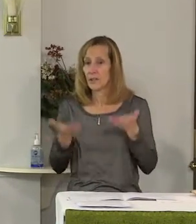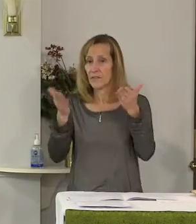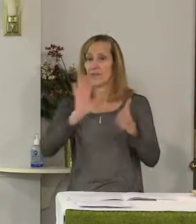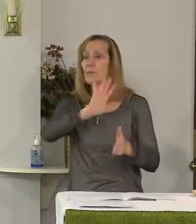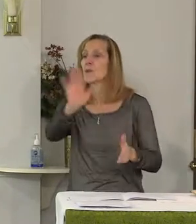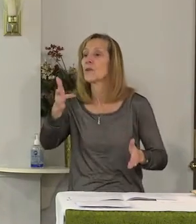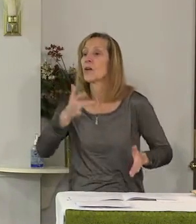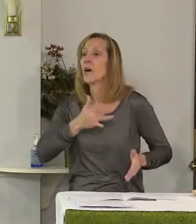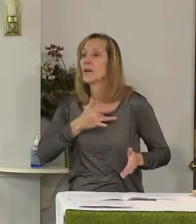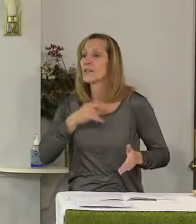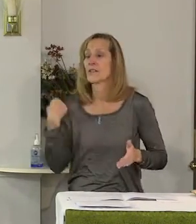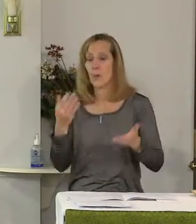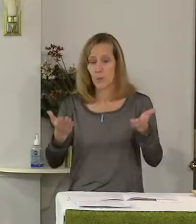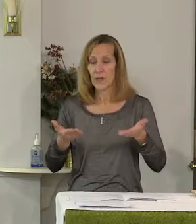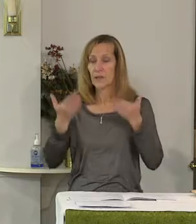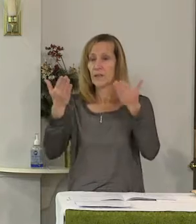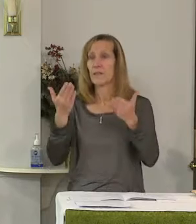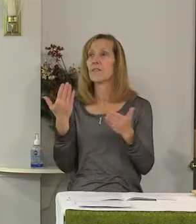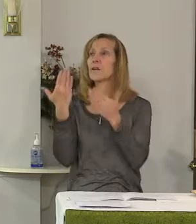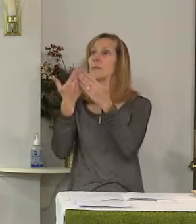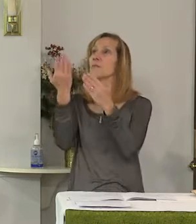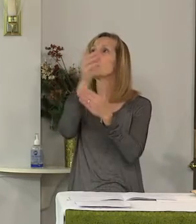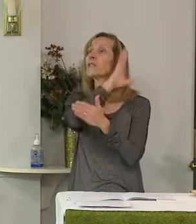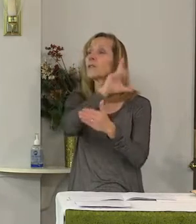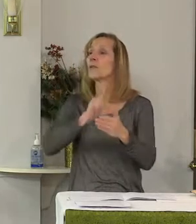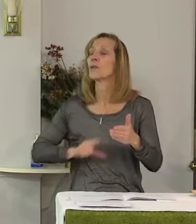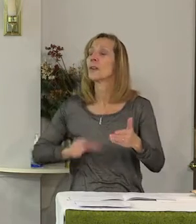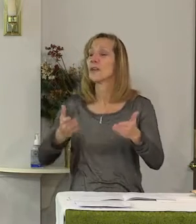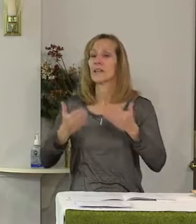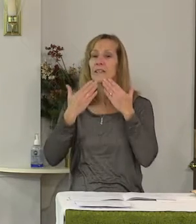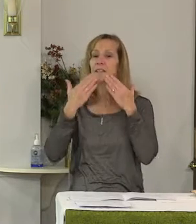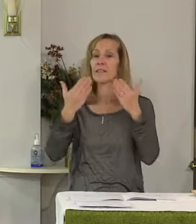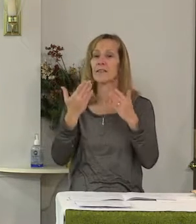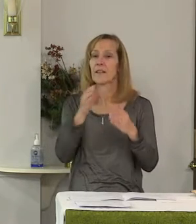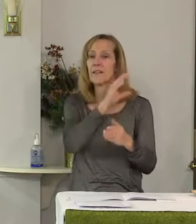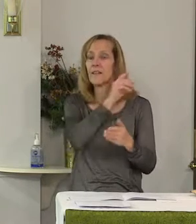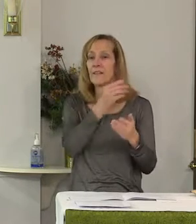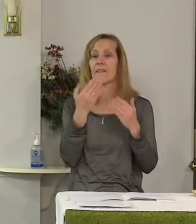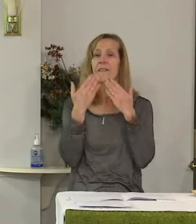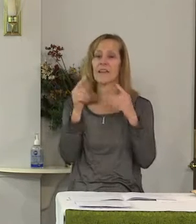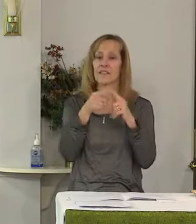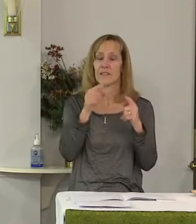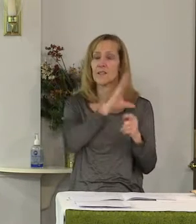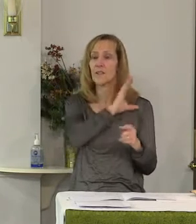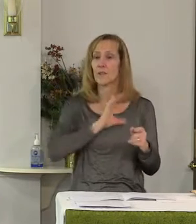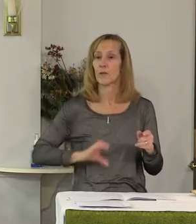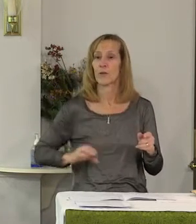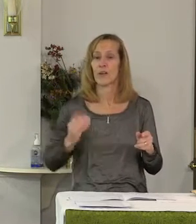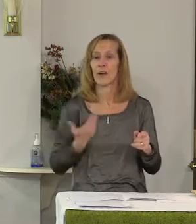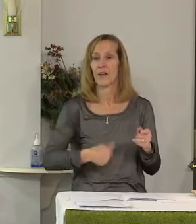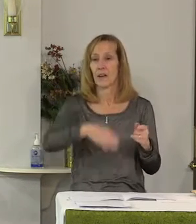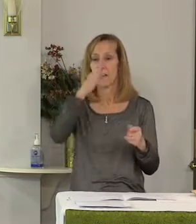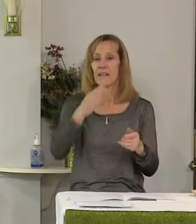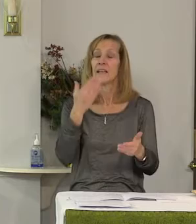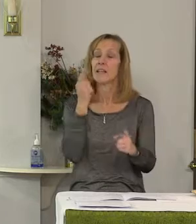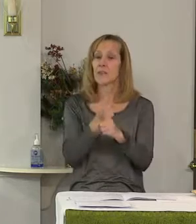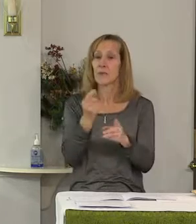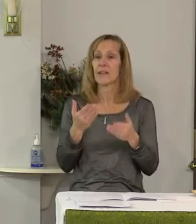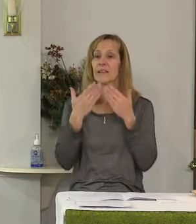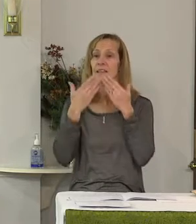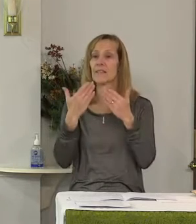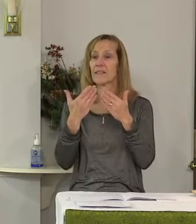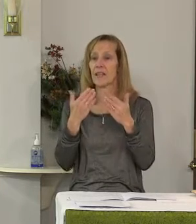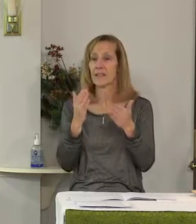up your hearts. We lift them to the Lord. Let us give thanks to the Lord our God. It is right to give thanks